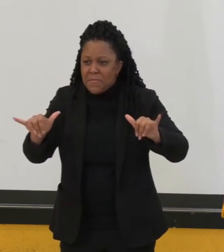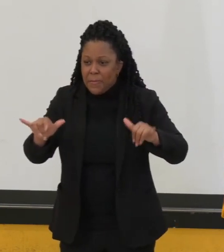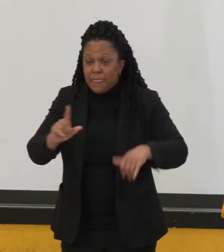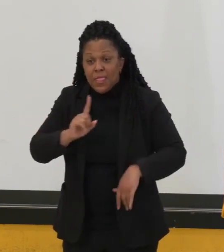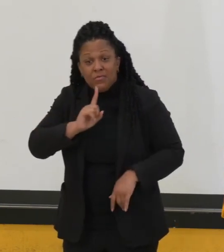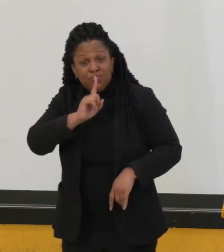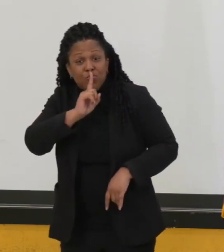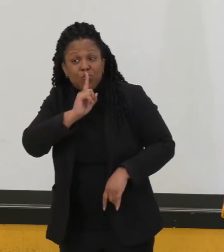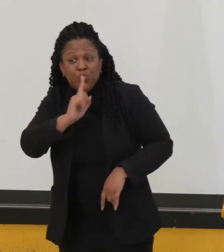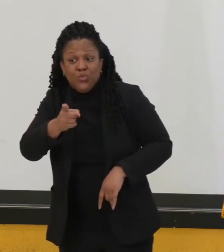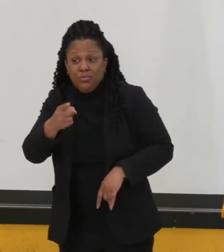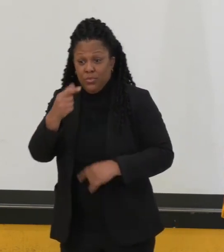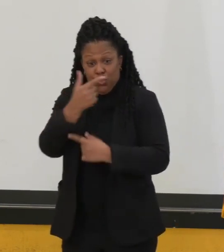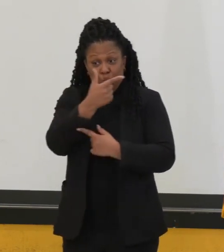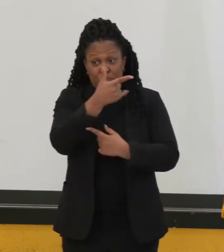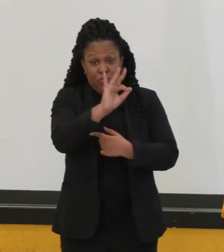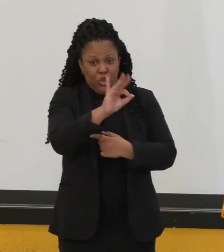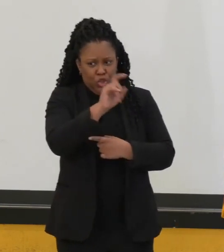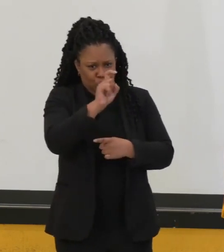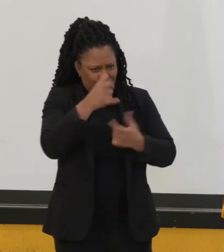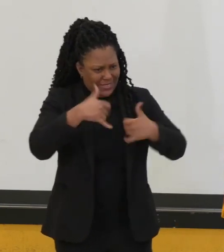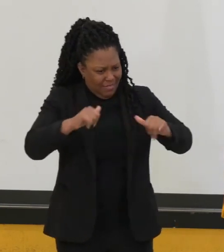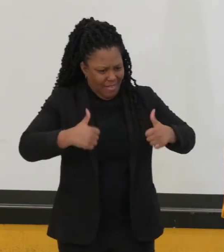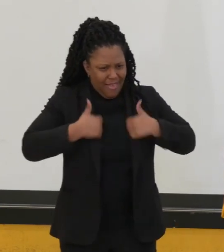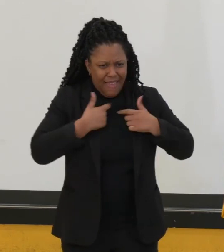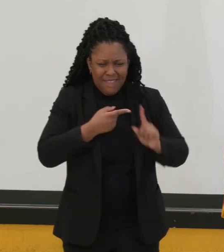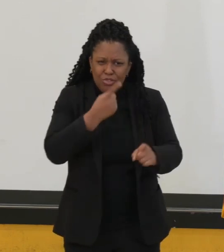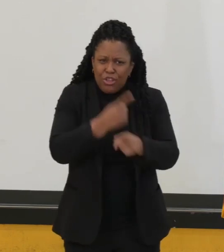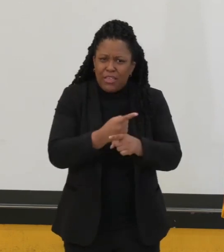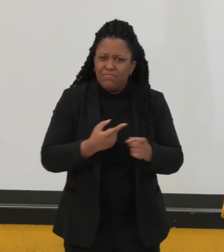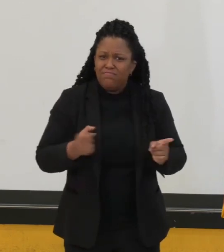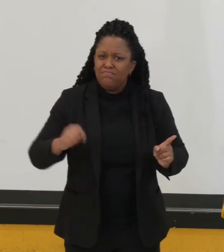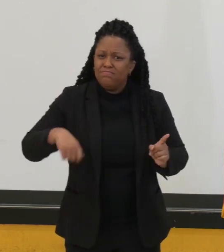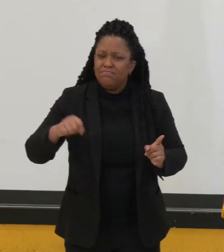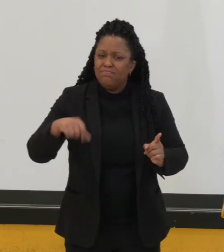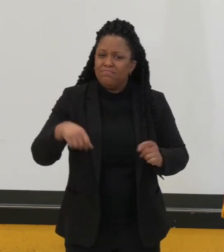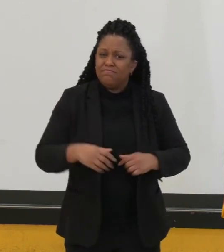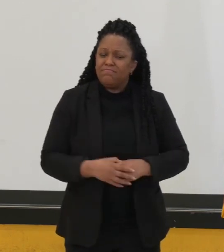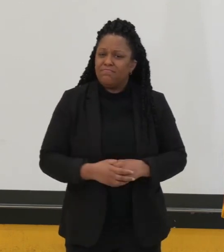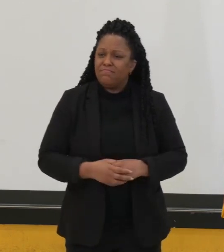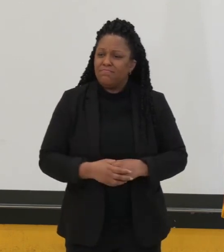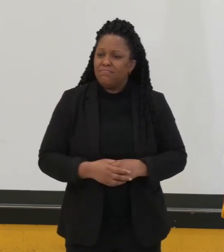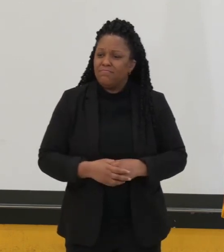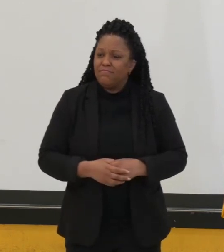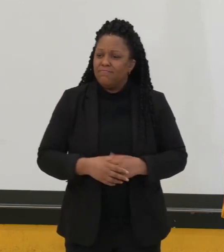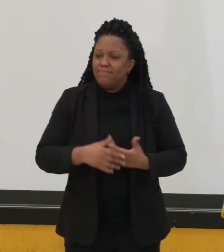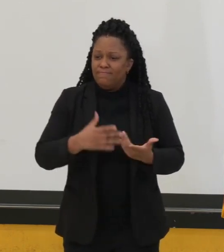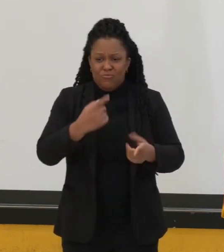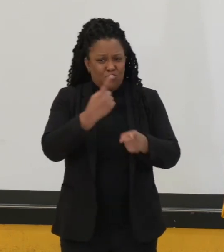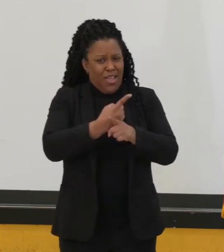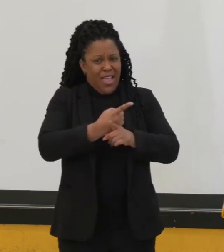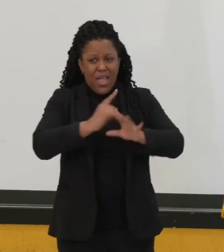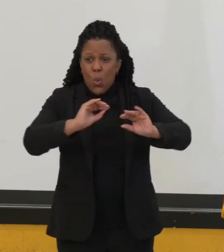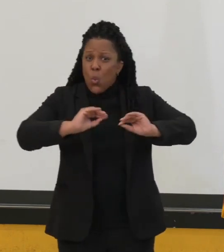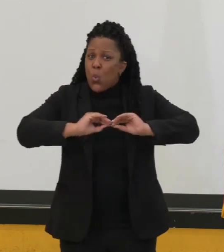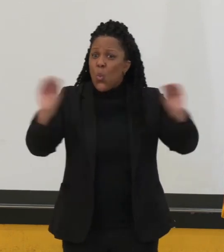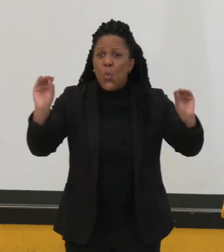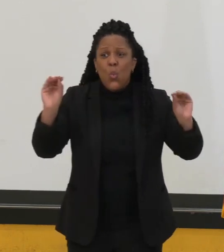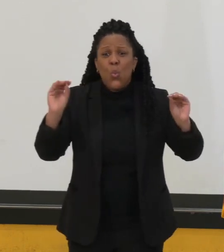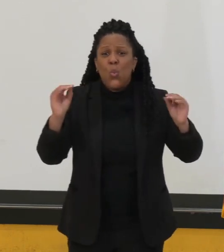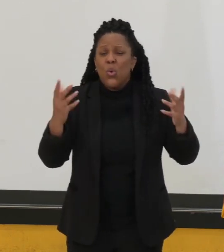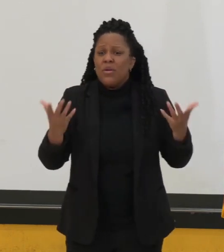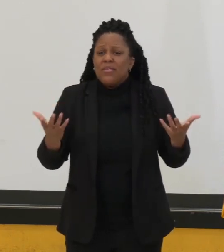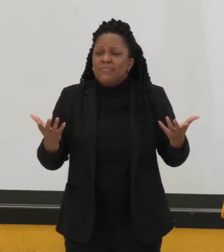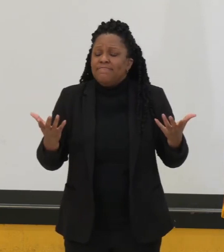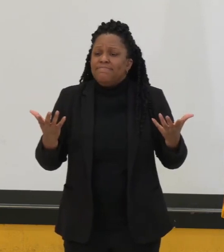be alive. It's true that there is just no justification for us